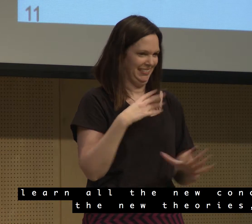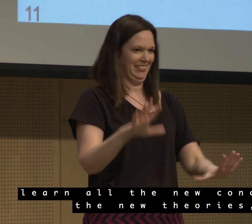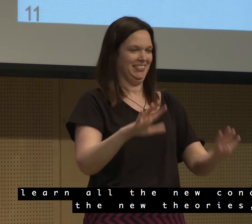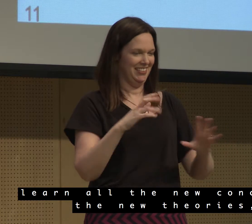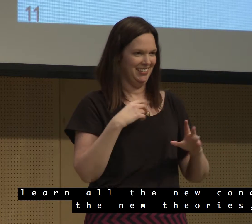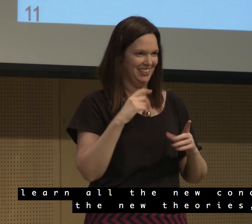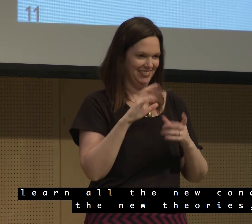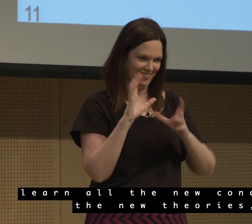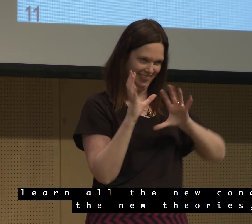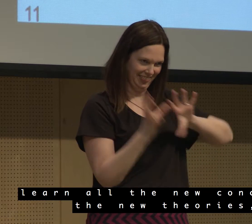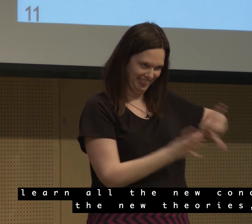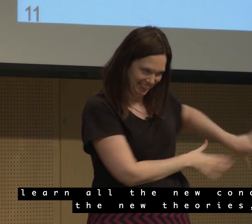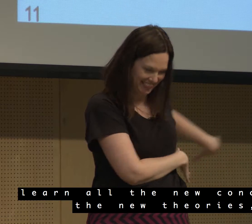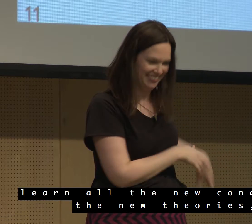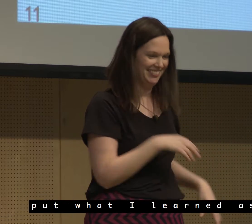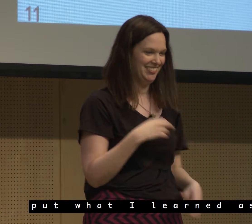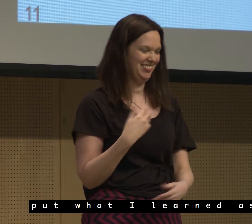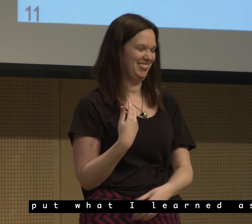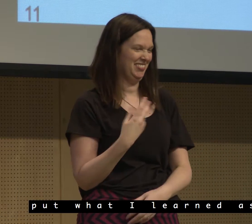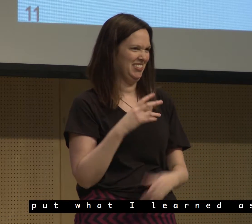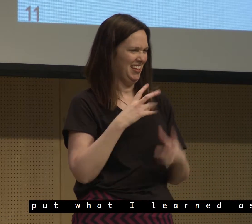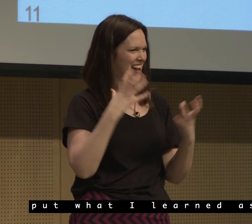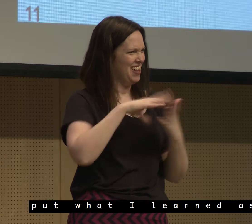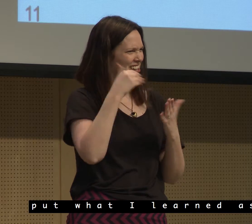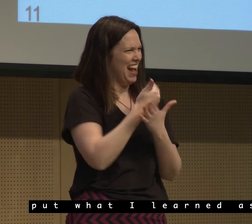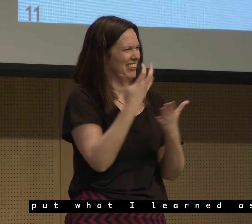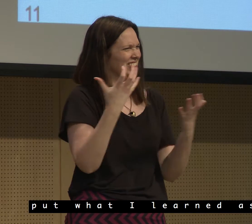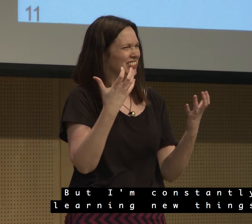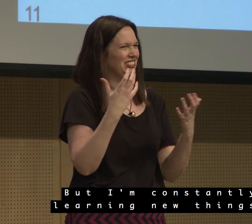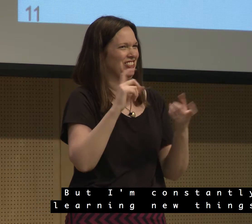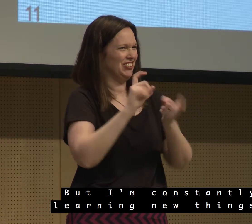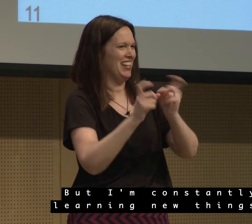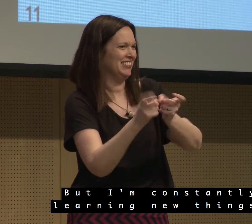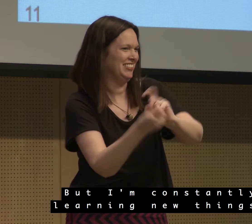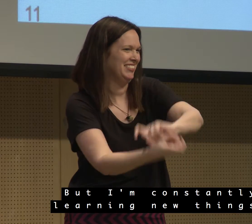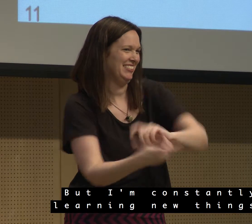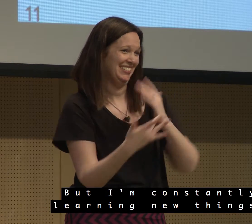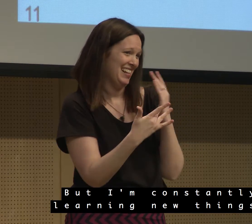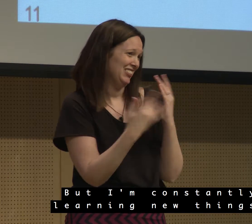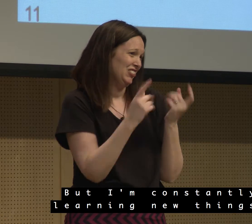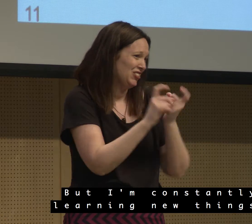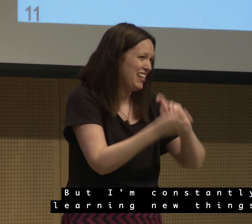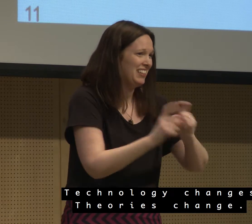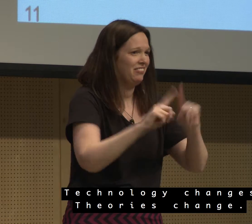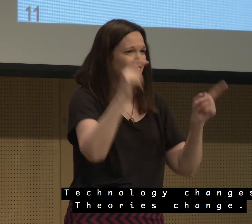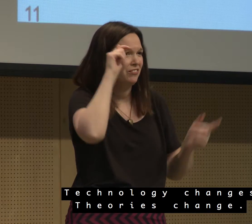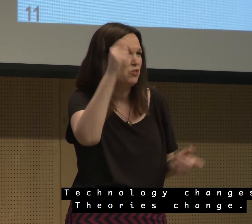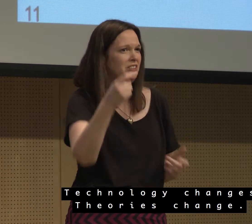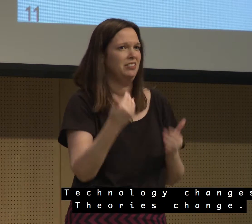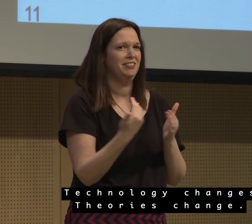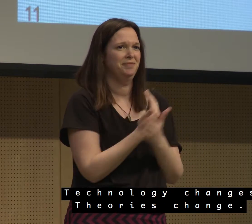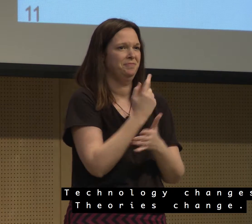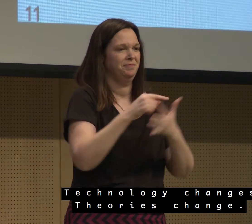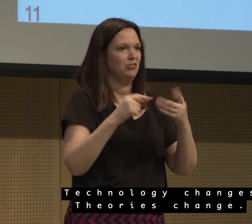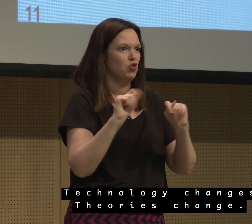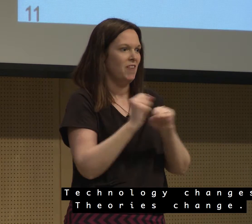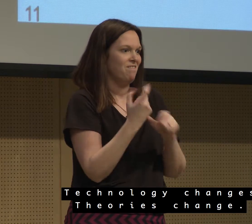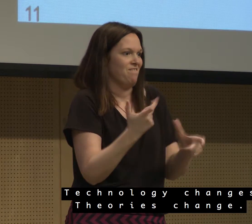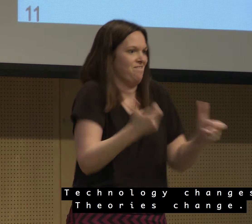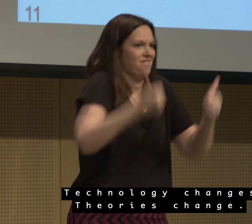new theories, put what I learned aside, but I'm constantly learning new things. Technology changes, theories